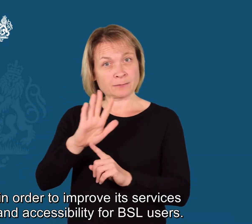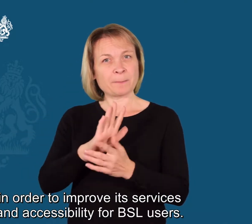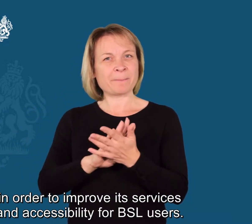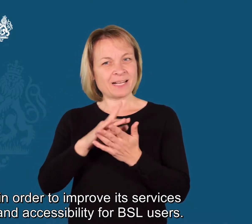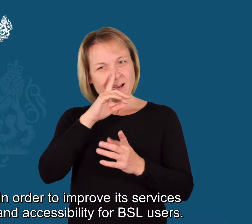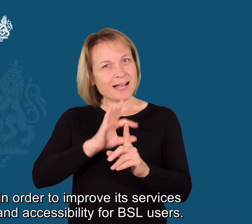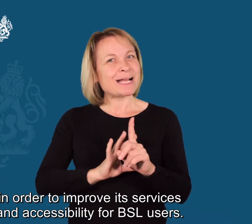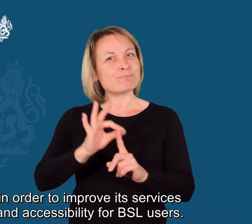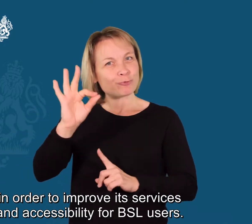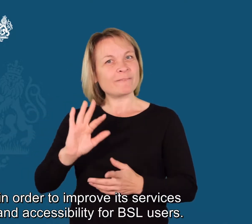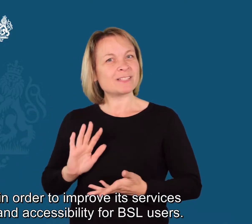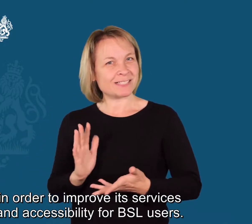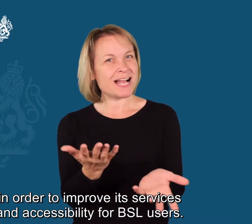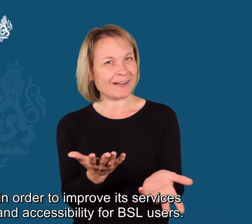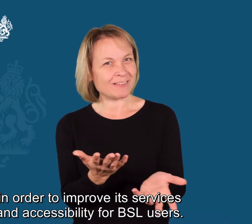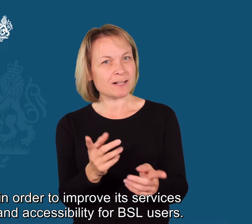for BSL users.